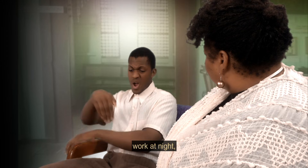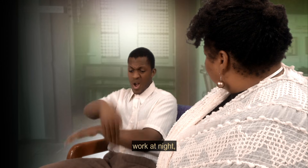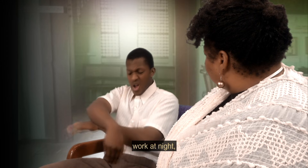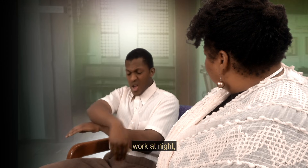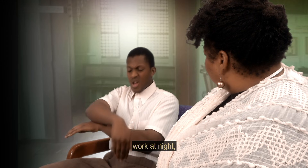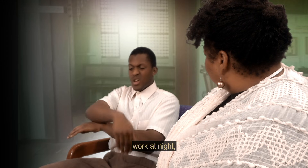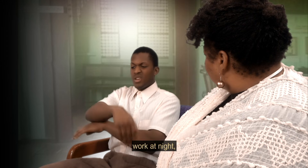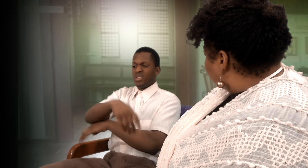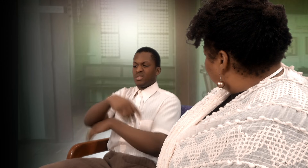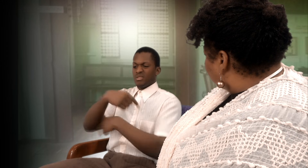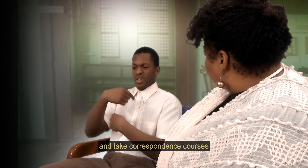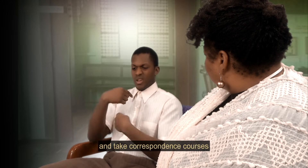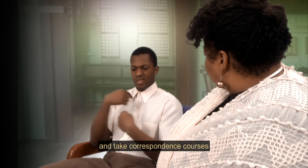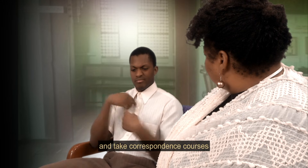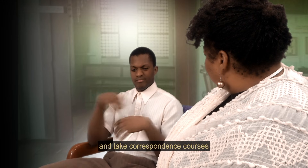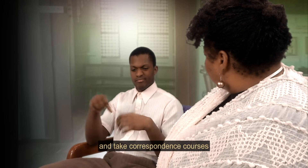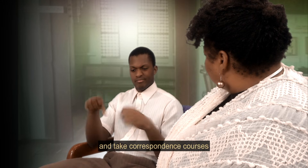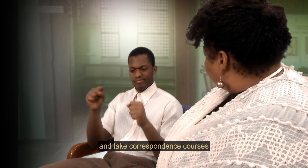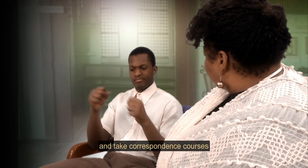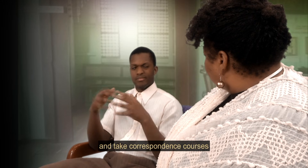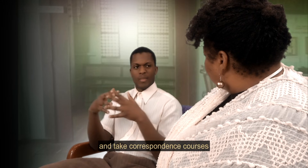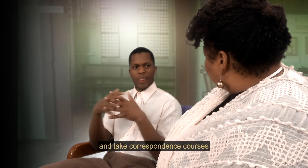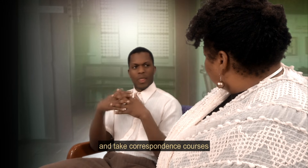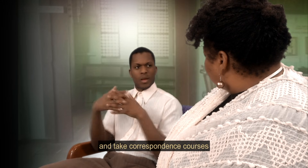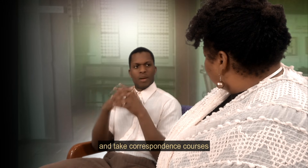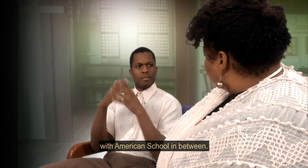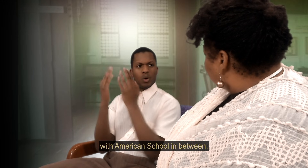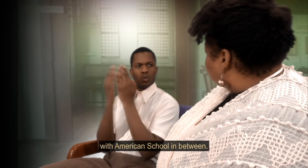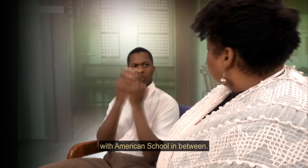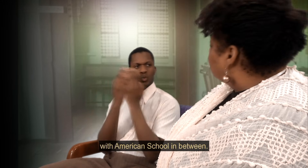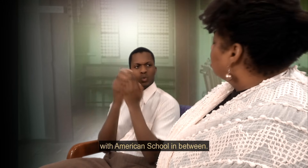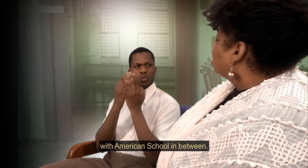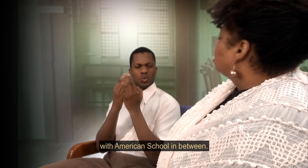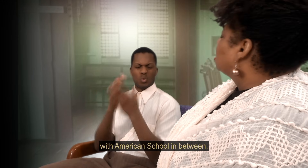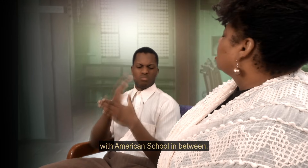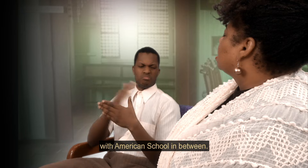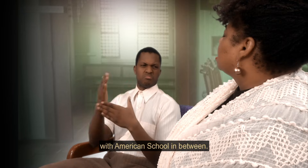night, and take correspondence courses with American School in between.